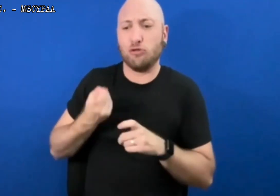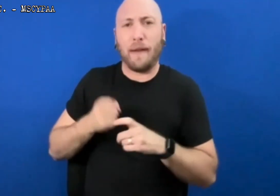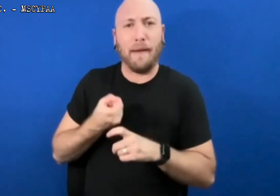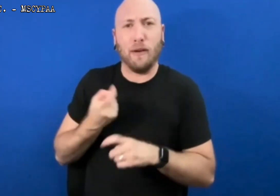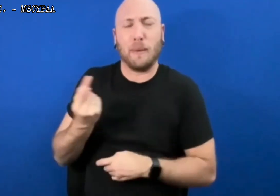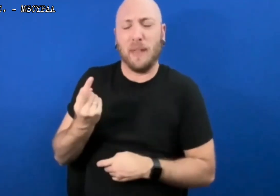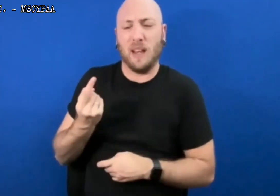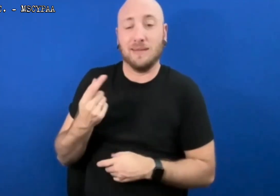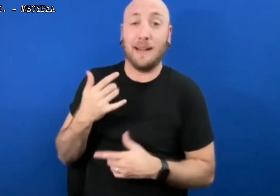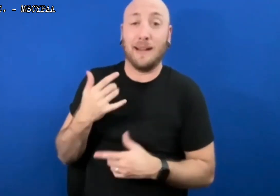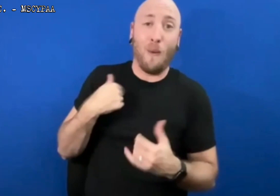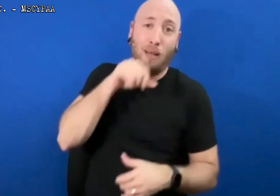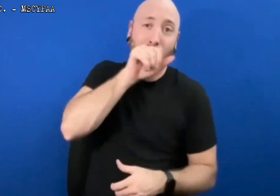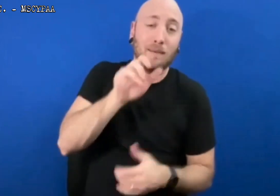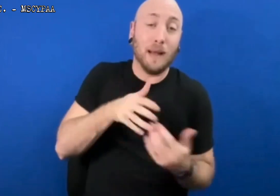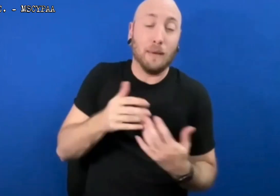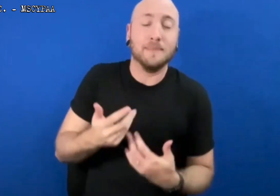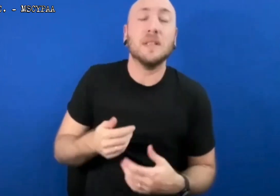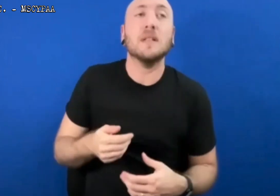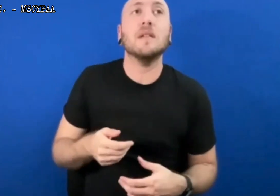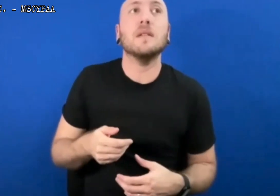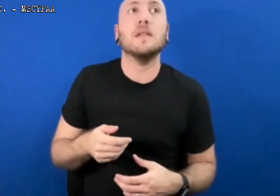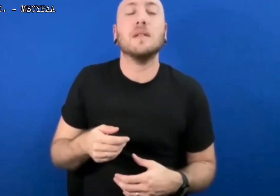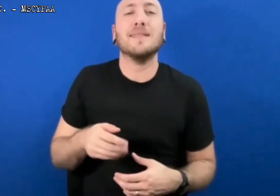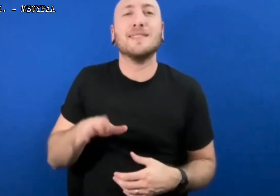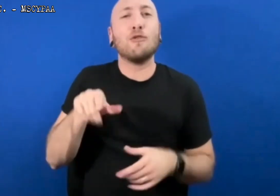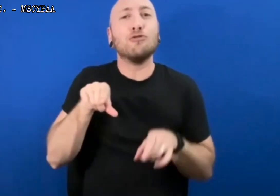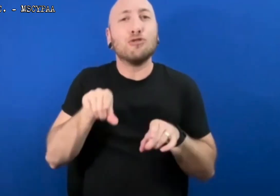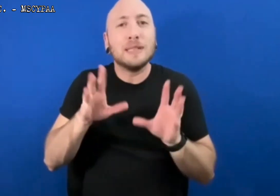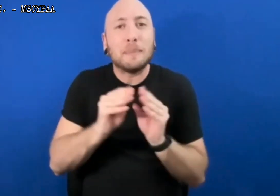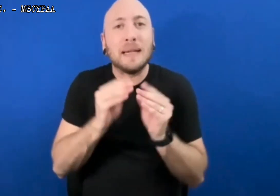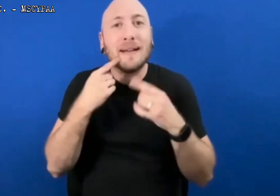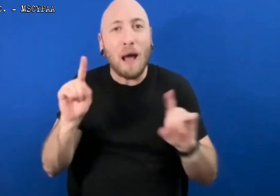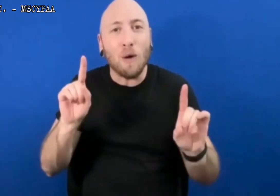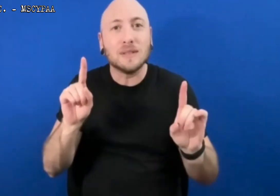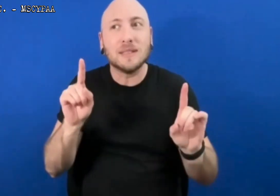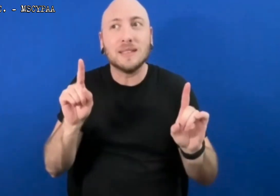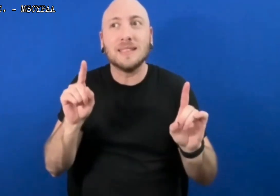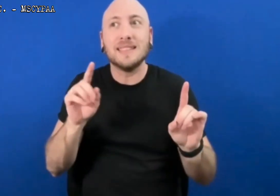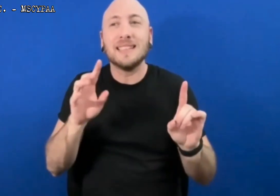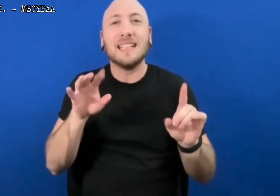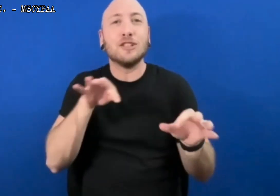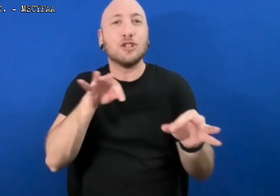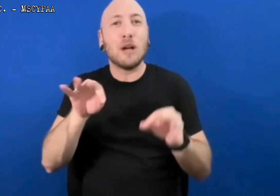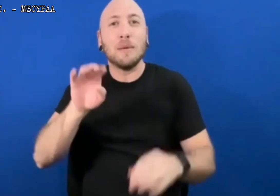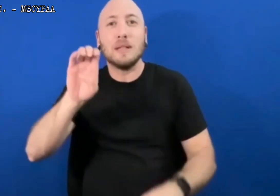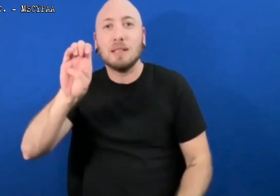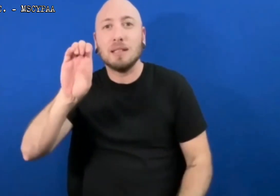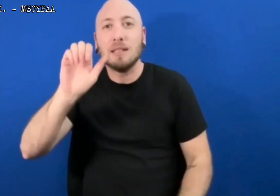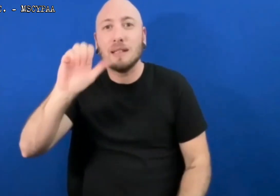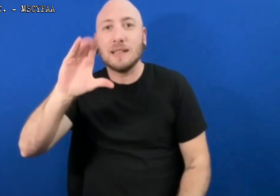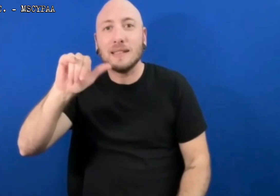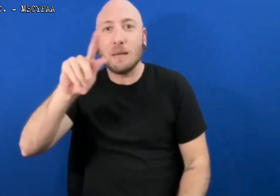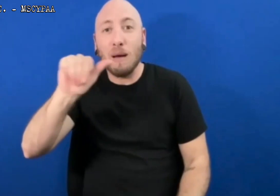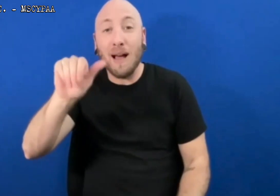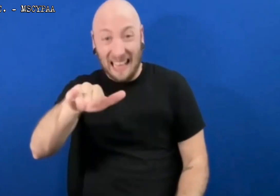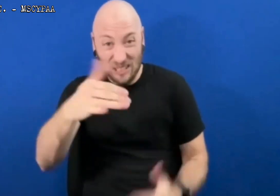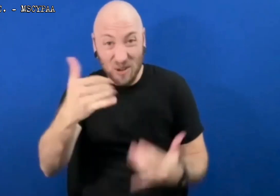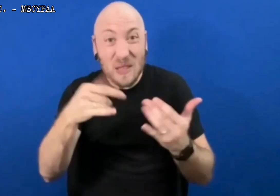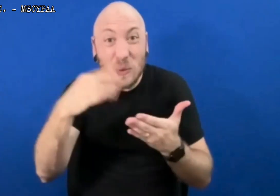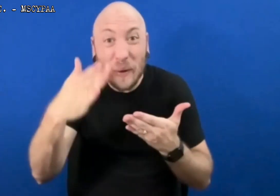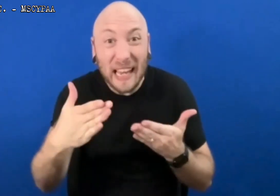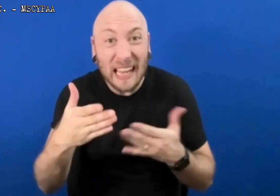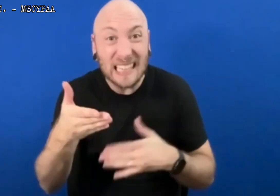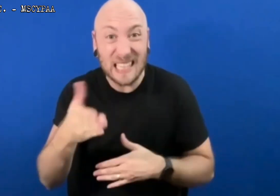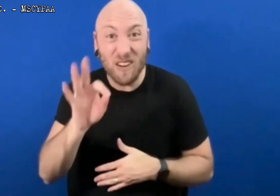like, um, they made an announcement, an announcement. It was actually about ECPA, which is actually happening this weekend in Florida. If anyone's